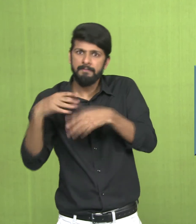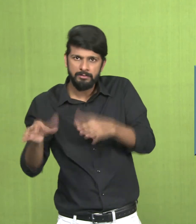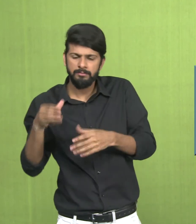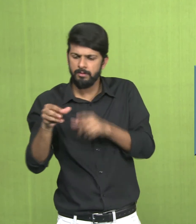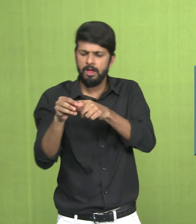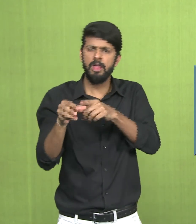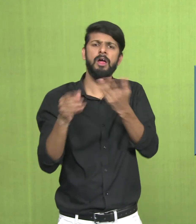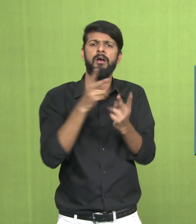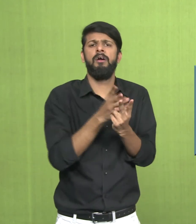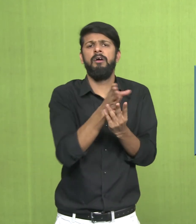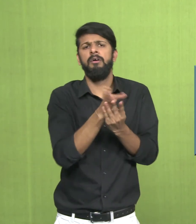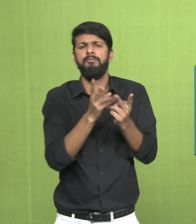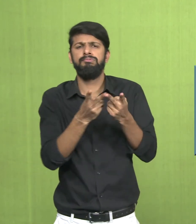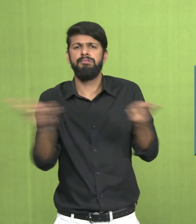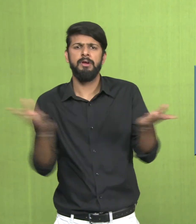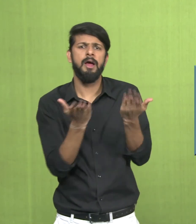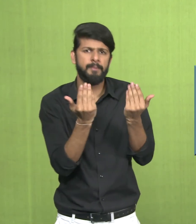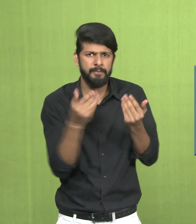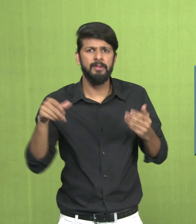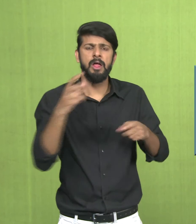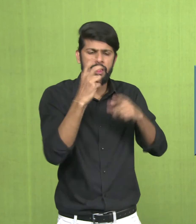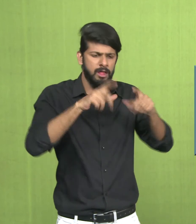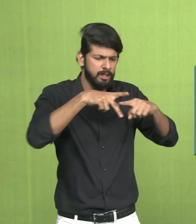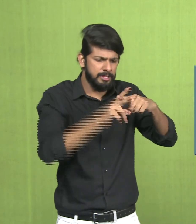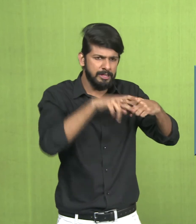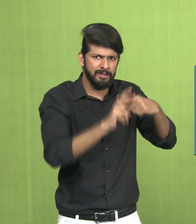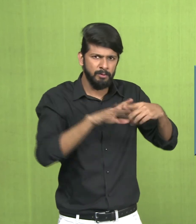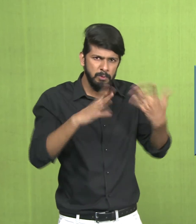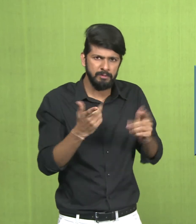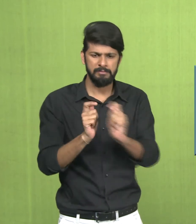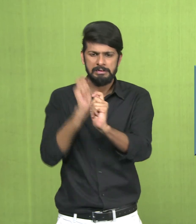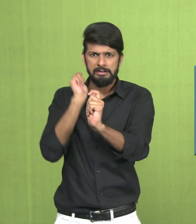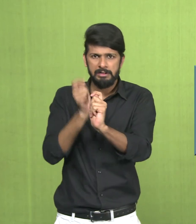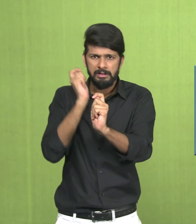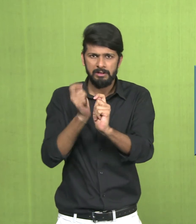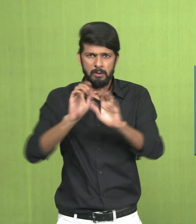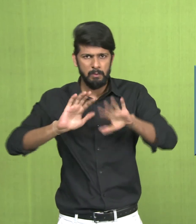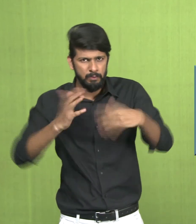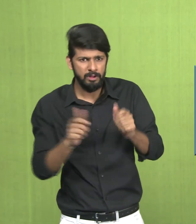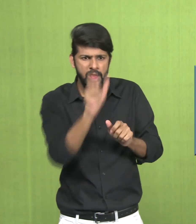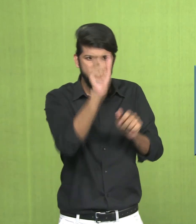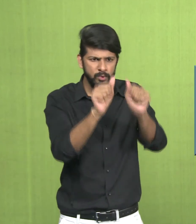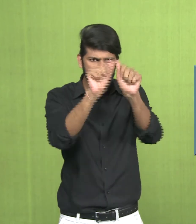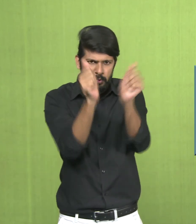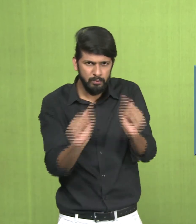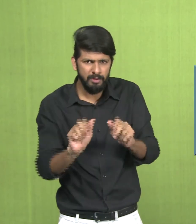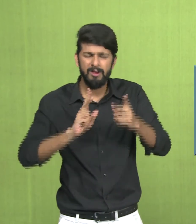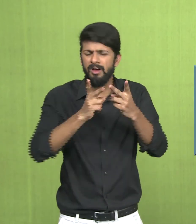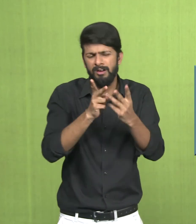processes, and after that it is melted, and it can be used for various purposes. You can make tools out of it, you can